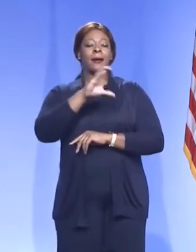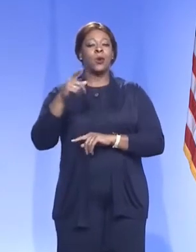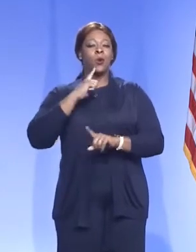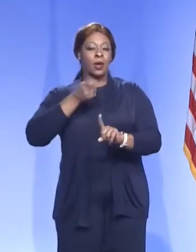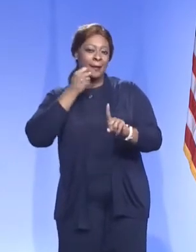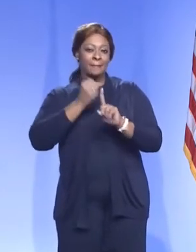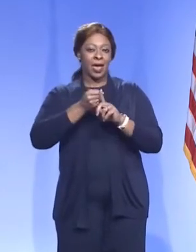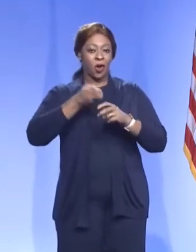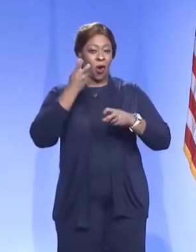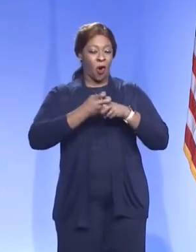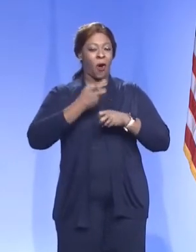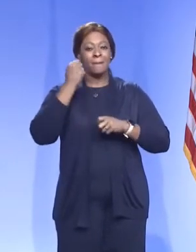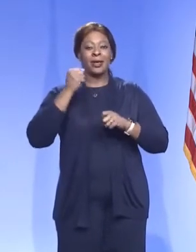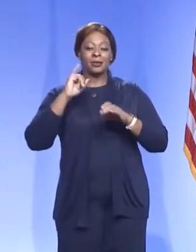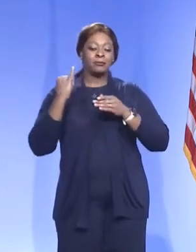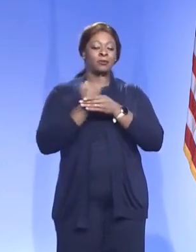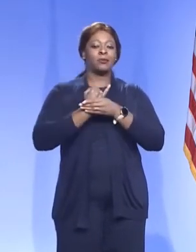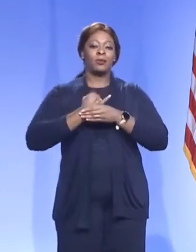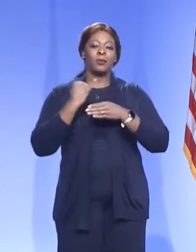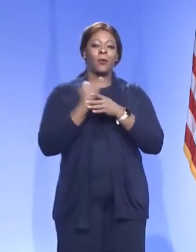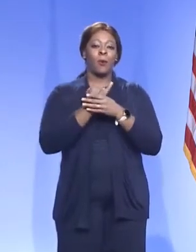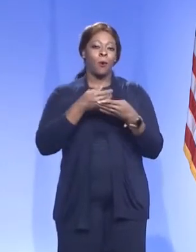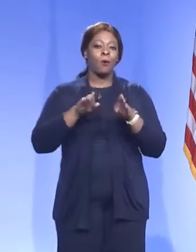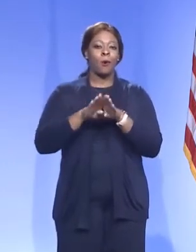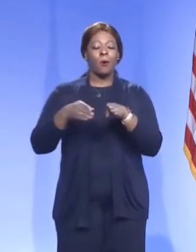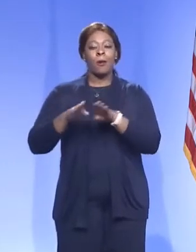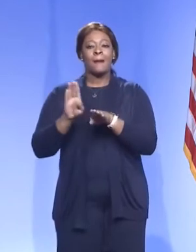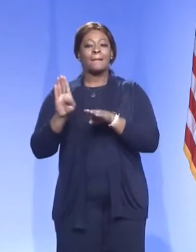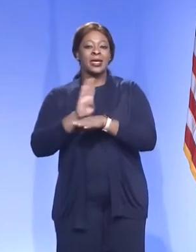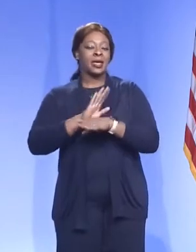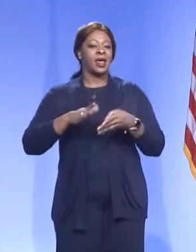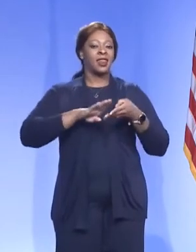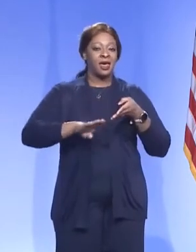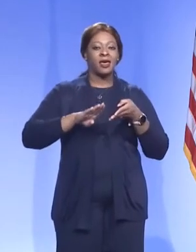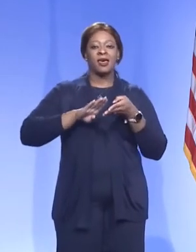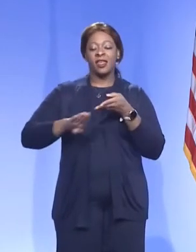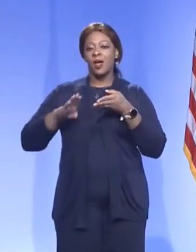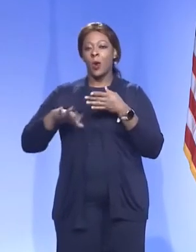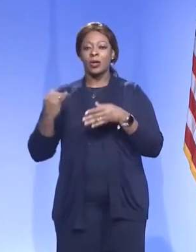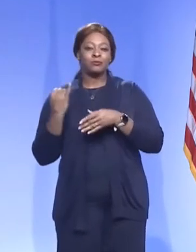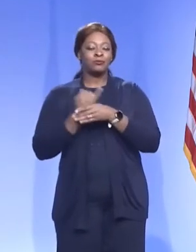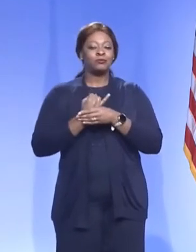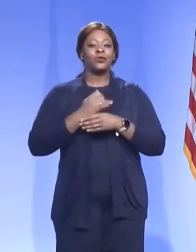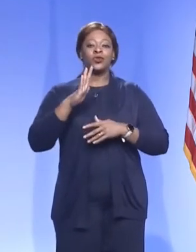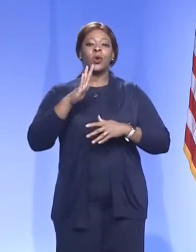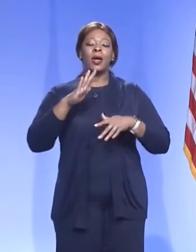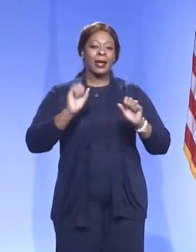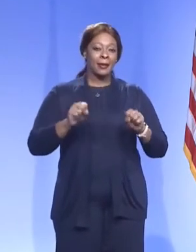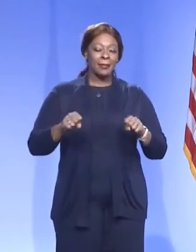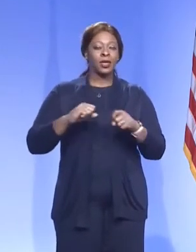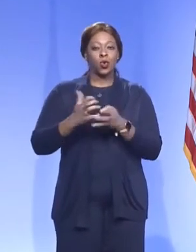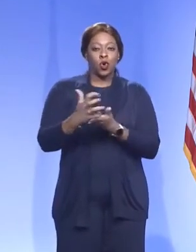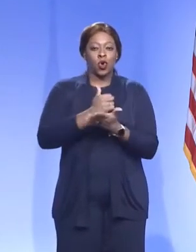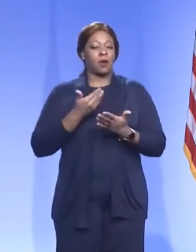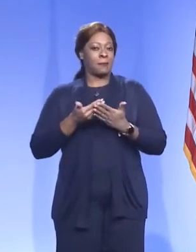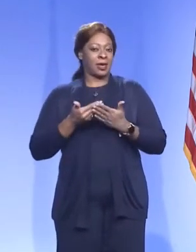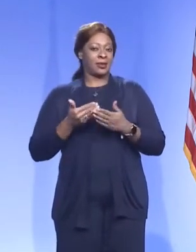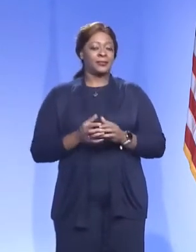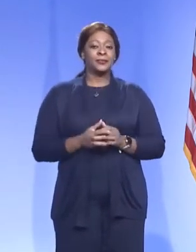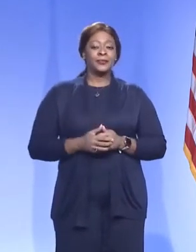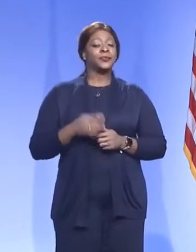impacted because of interruptions in businesses, layoffs, or interruptions in your ability to make a living. Now,